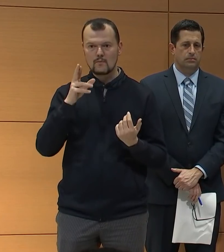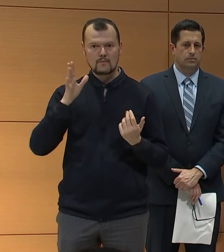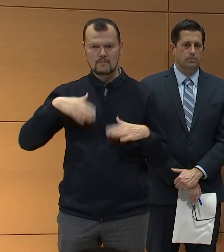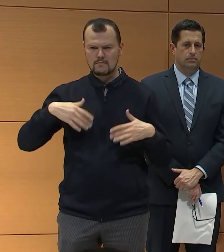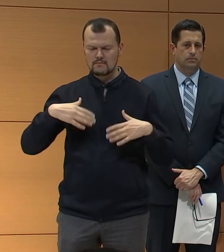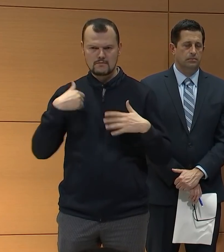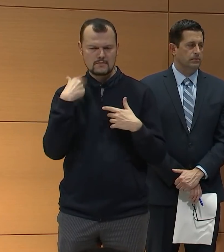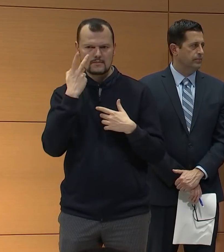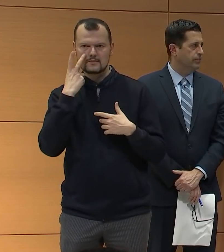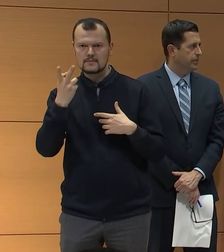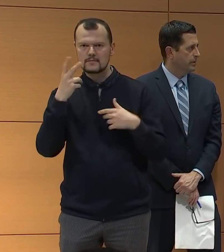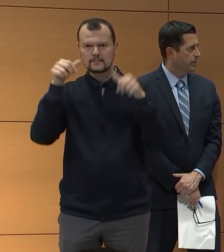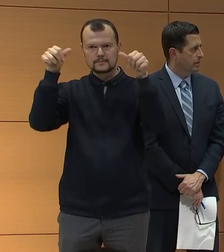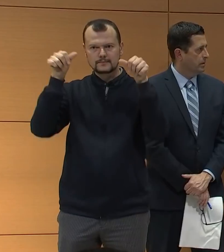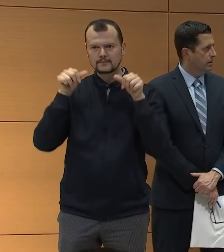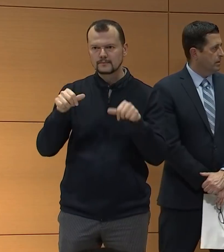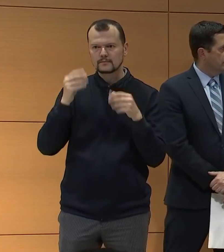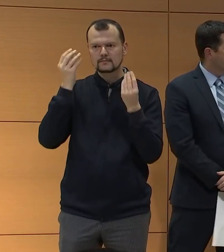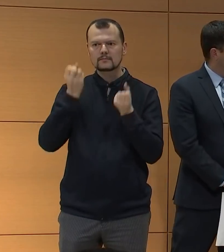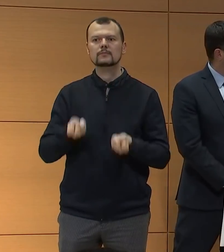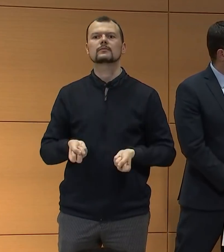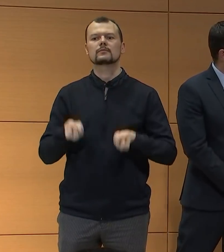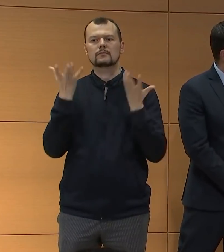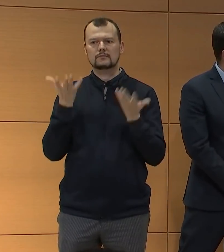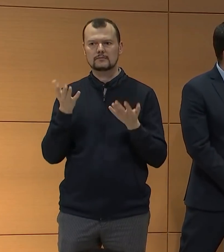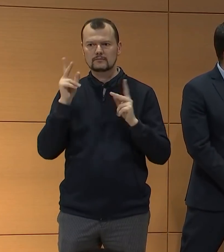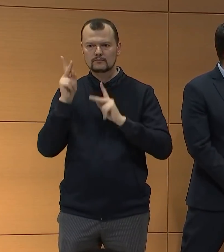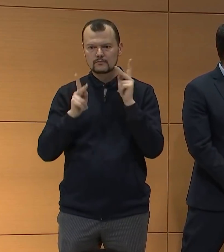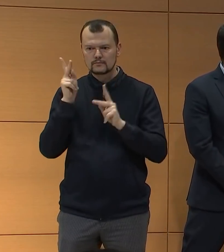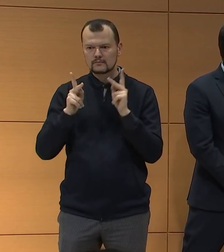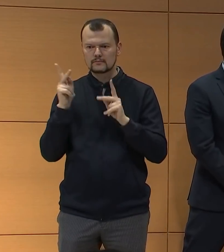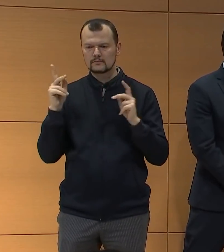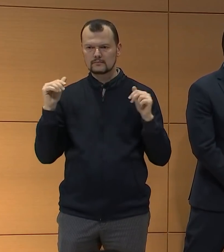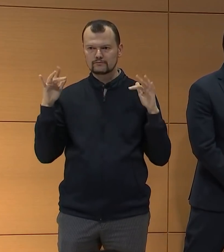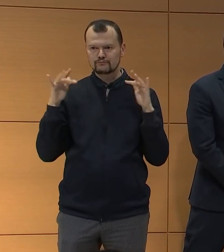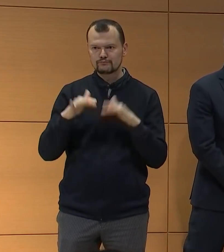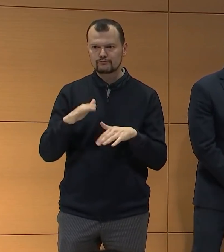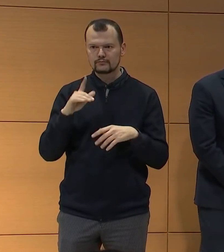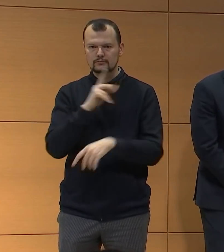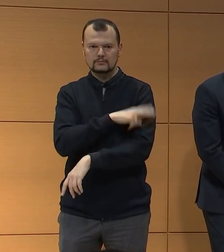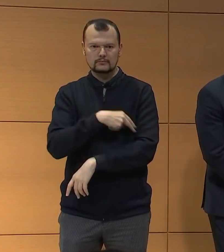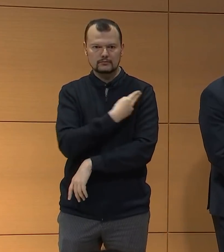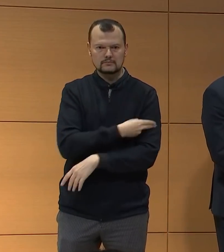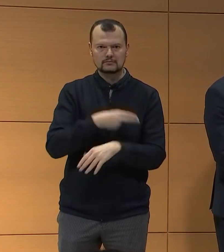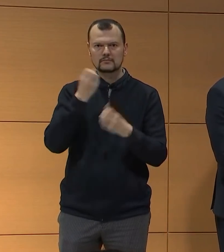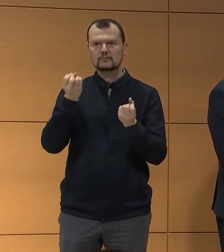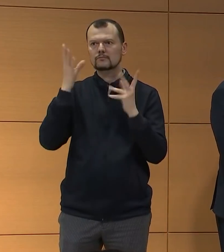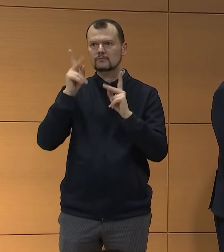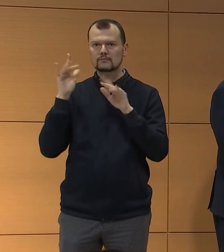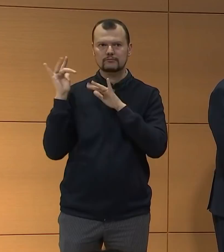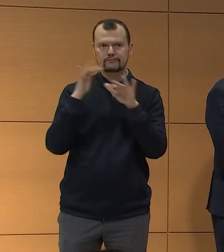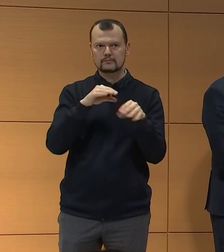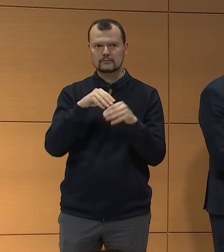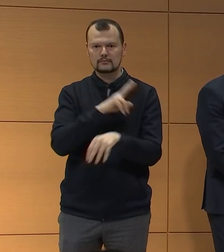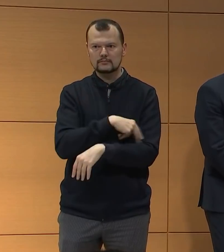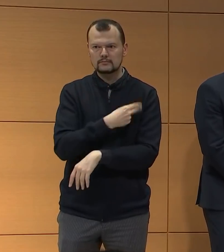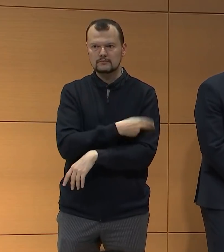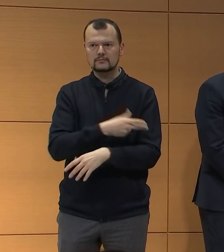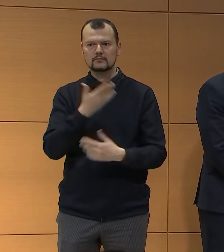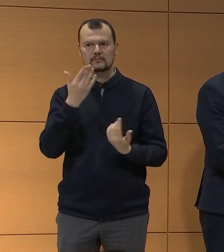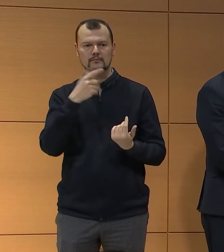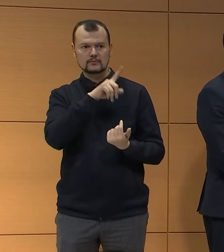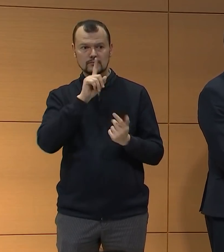that influx of people yet that you're sort of worried about? Dr. Gloria, would you answer the first question, and then Dr. Jones the second?